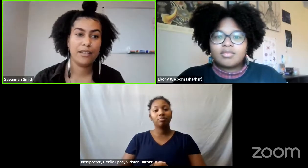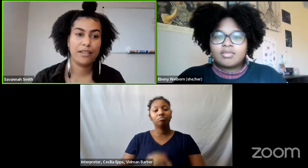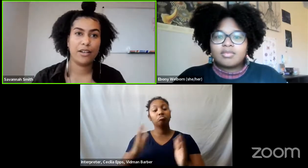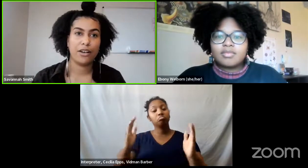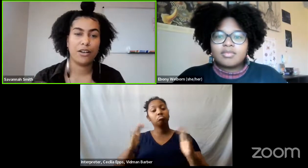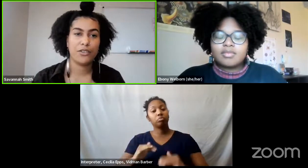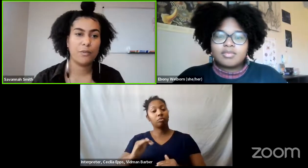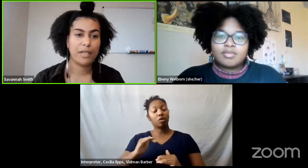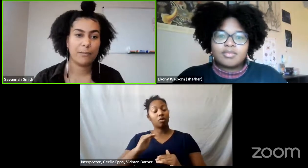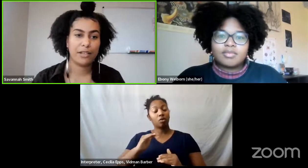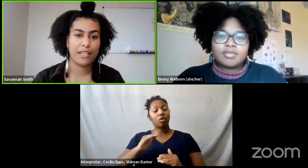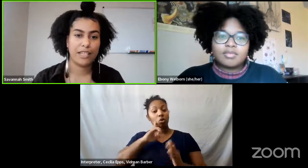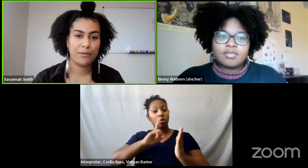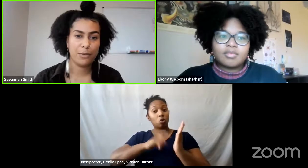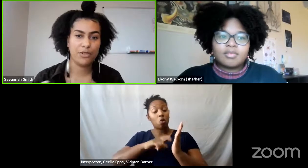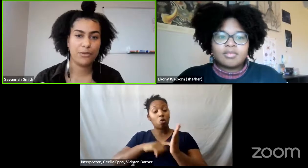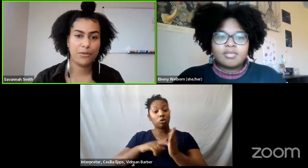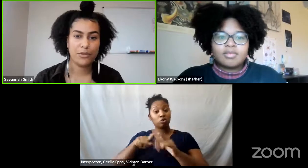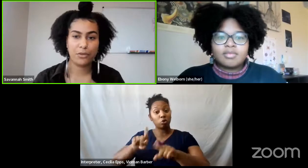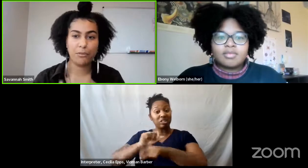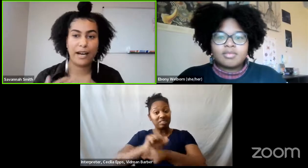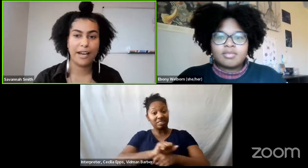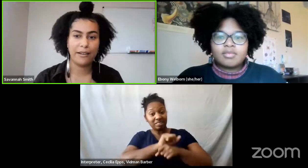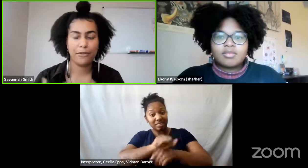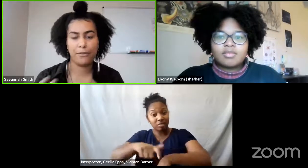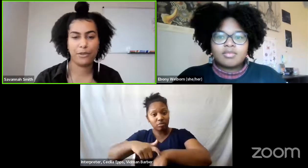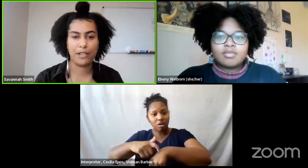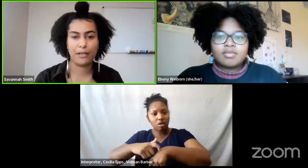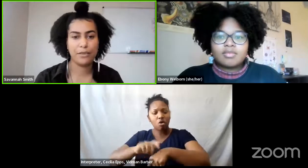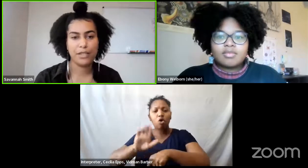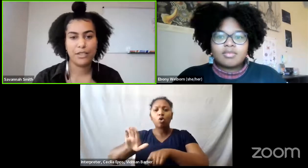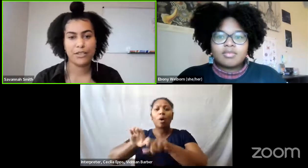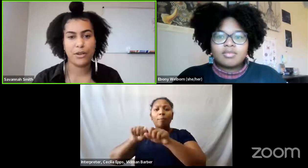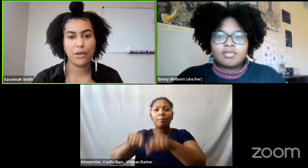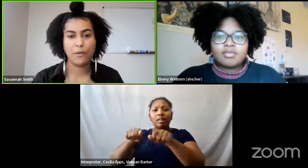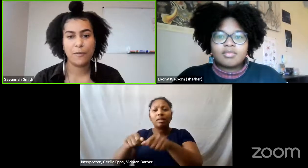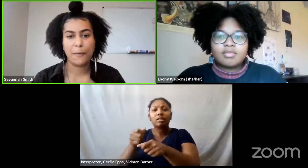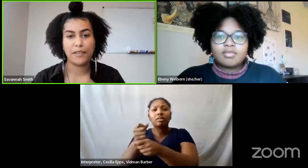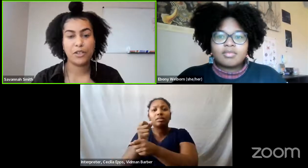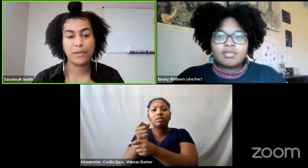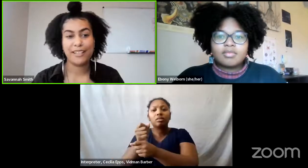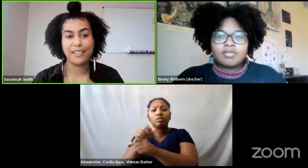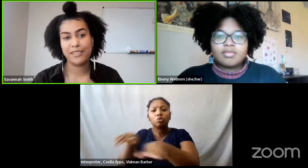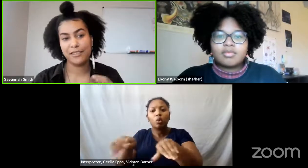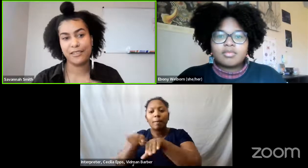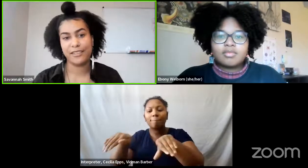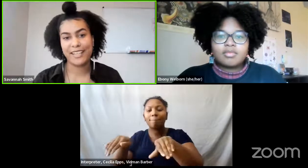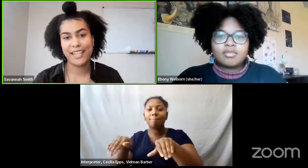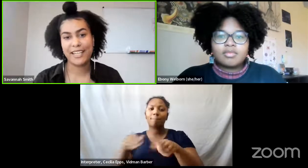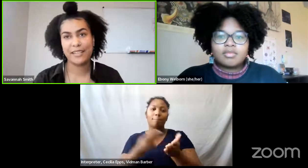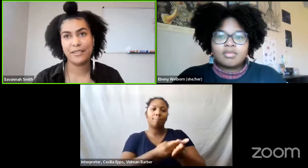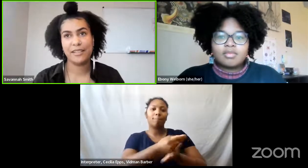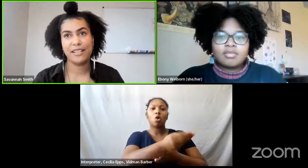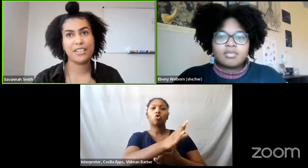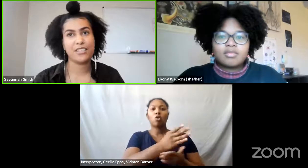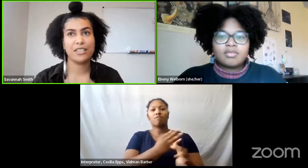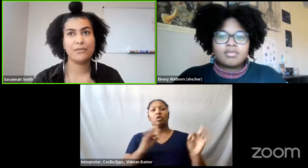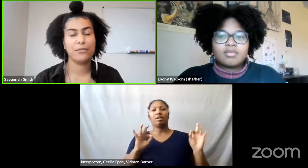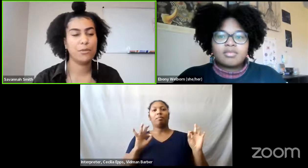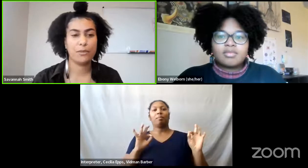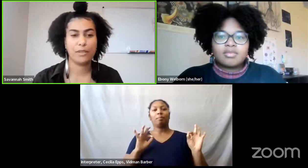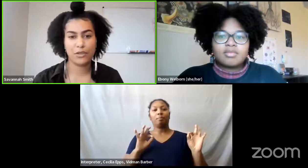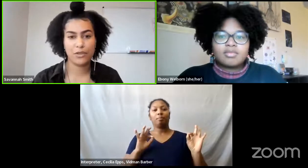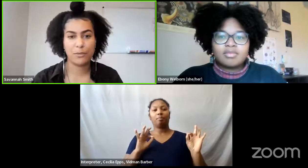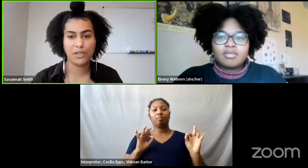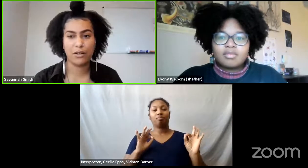enslavement, our swimming ability was used to buy freedom. So Europeans, they